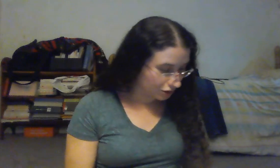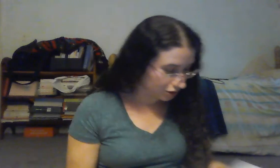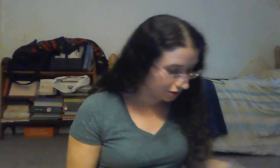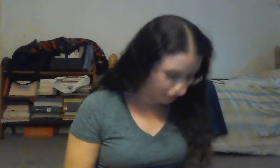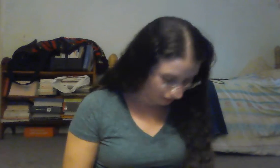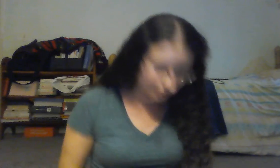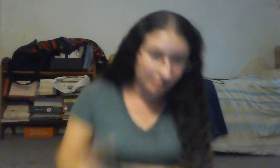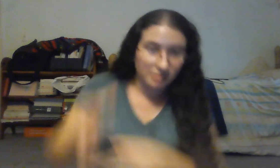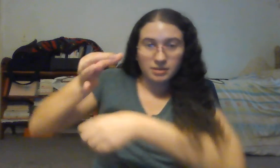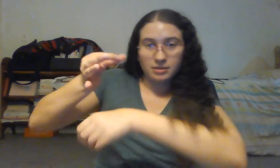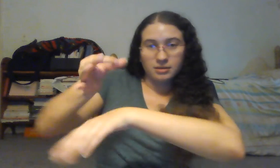Wristwatch. This is